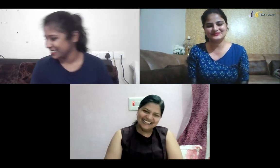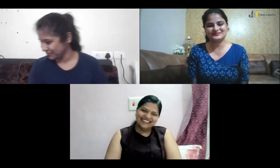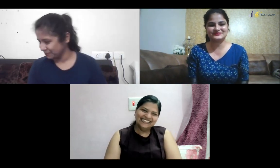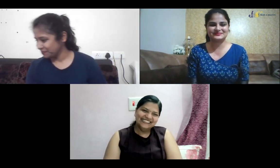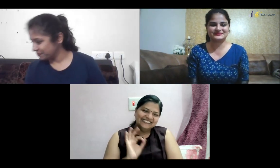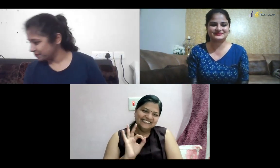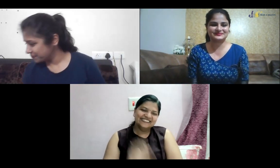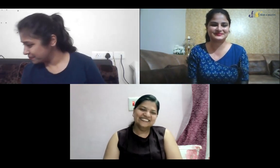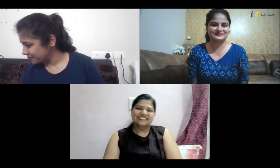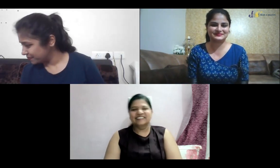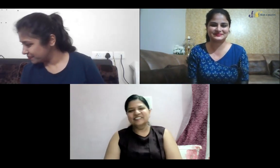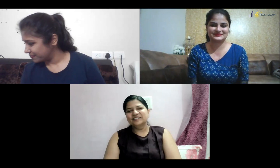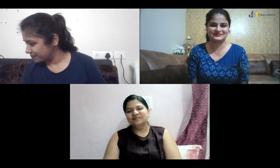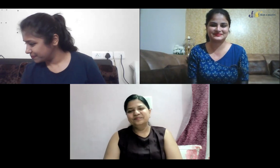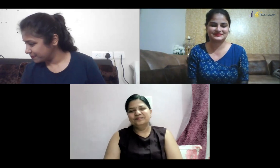luck. Good luck to you.